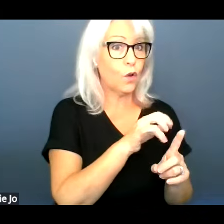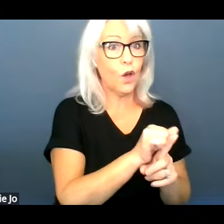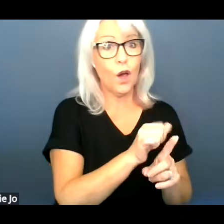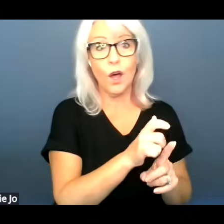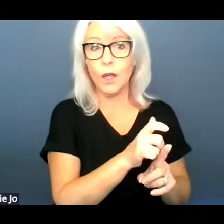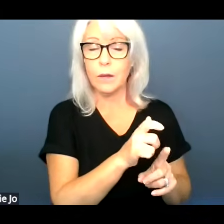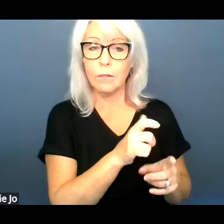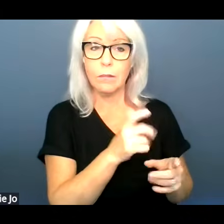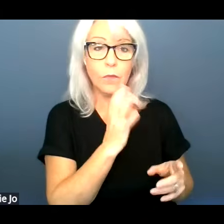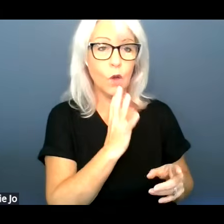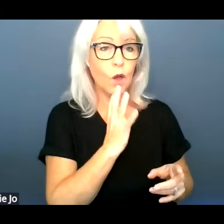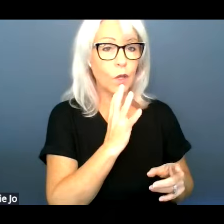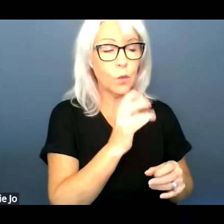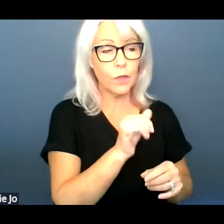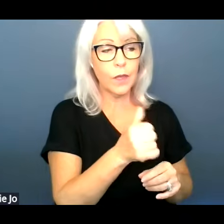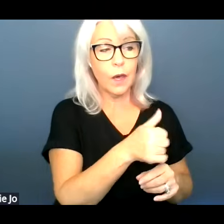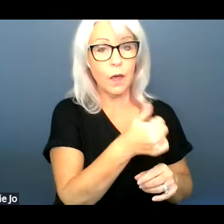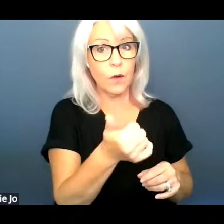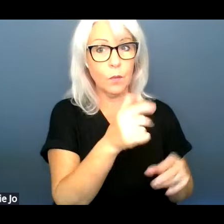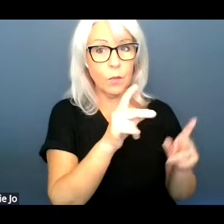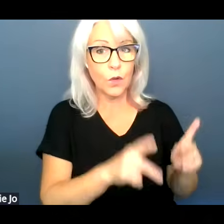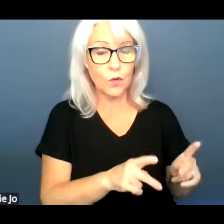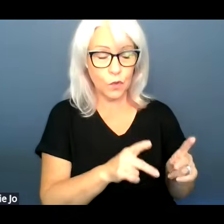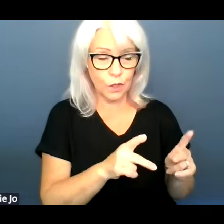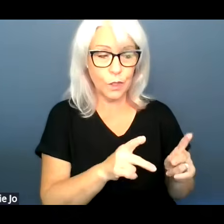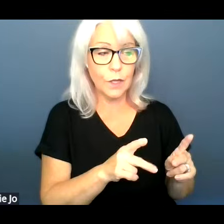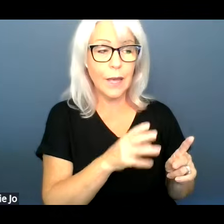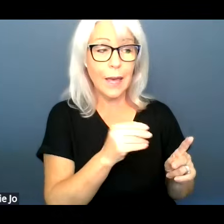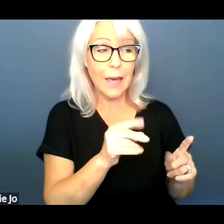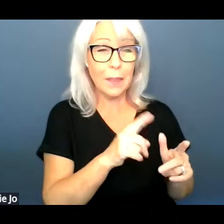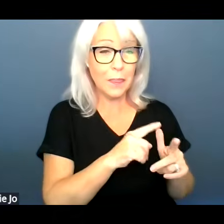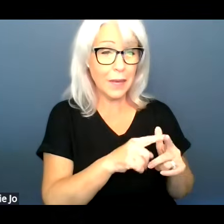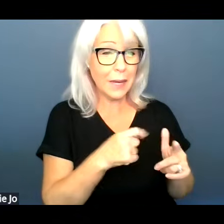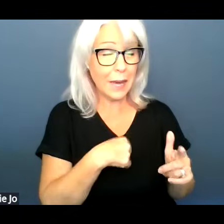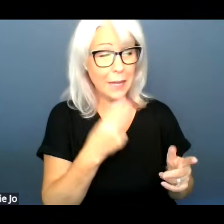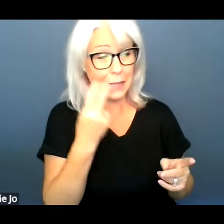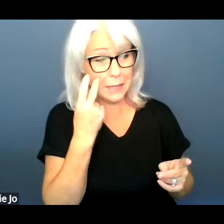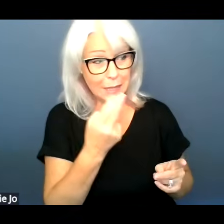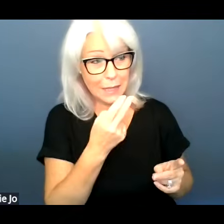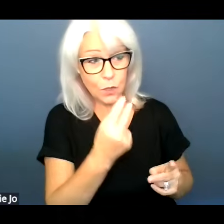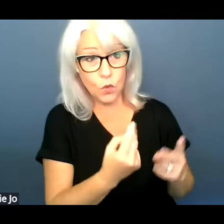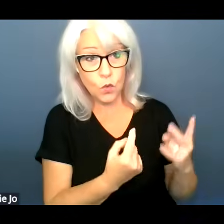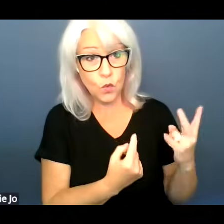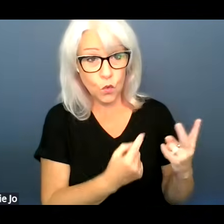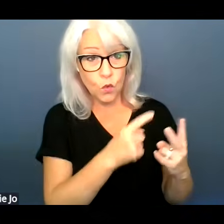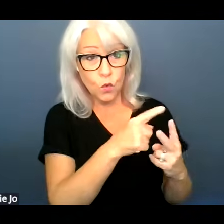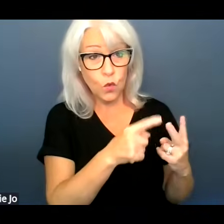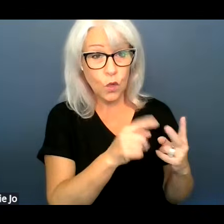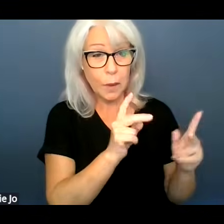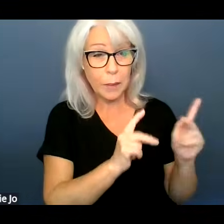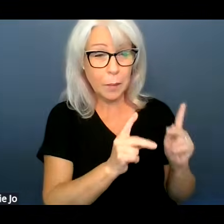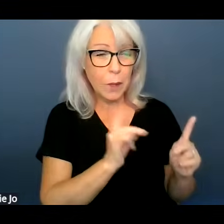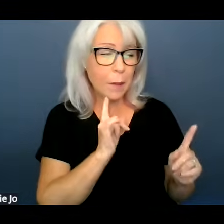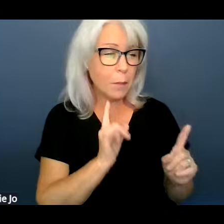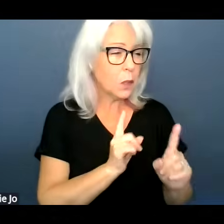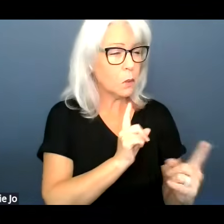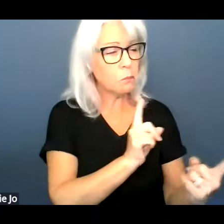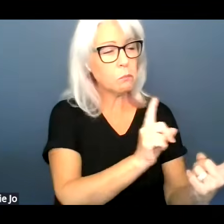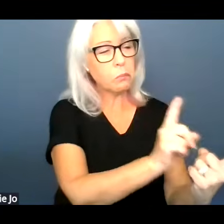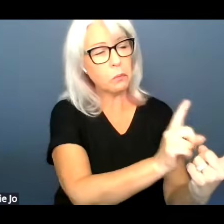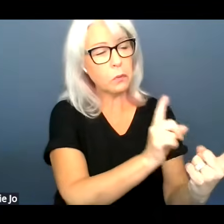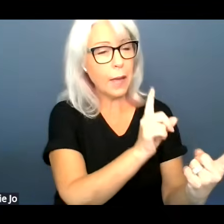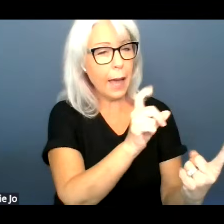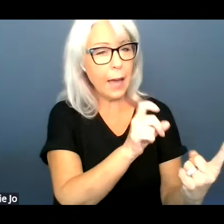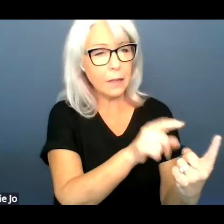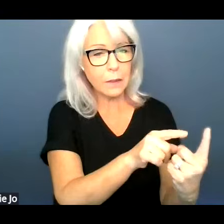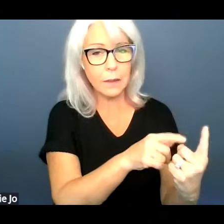that signed. And then seeing 2 people and my friend saying, I'm going to go just ask them, literally